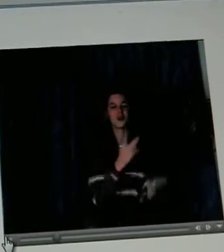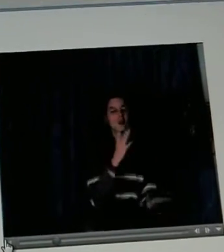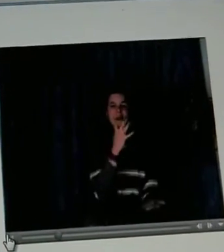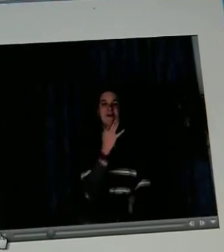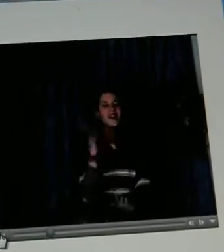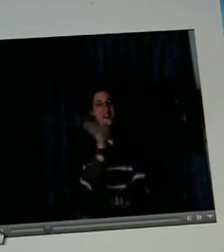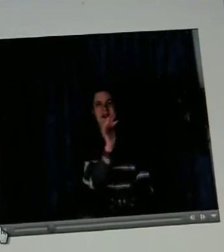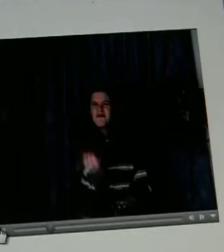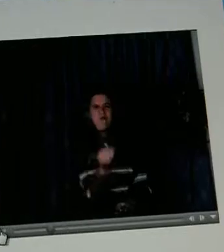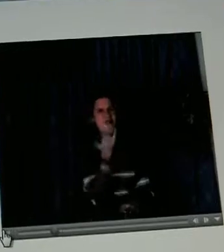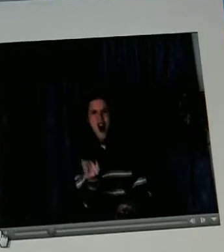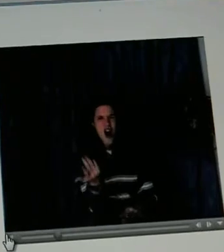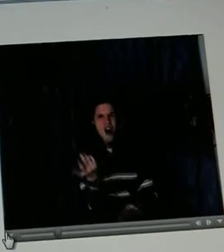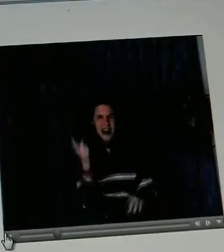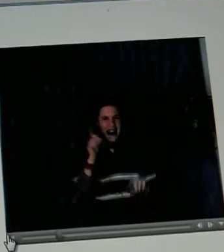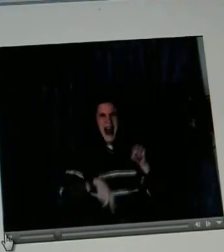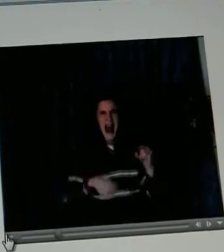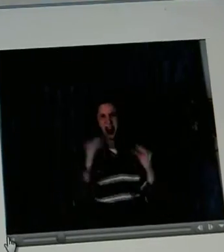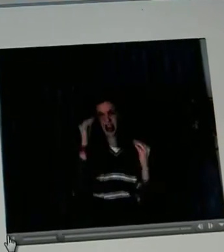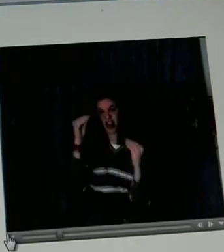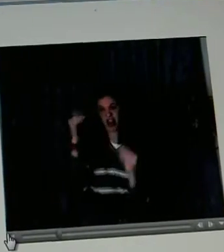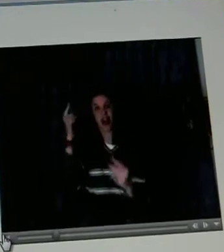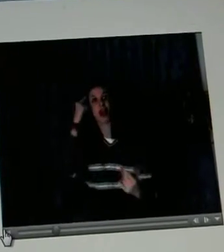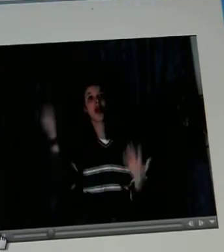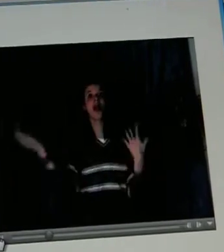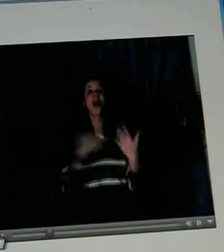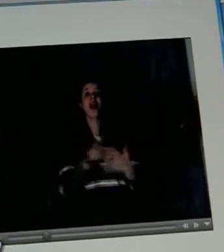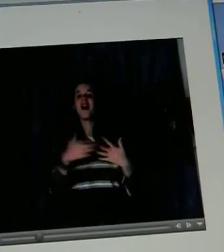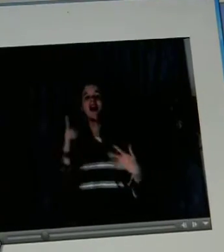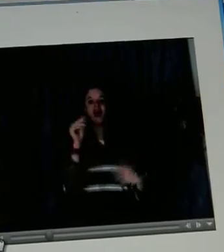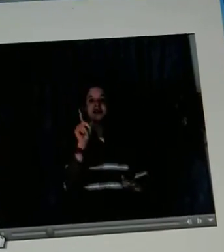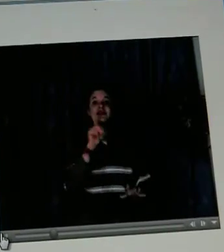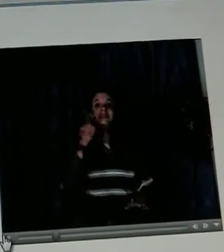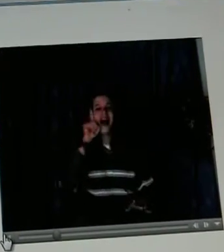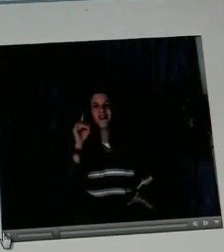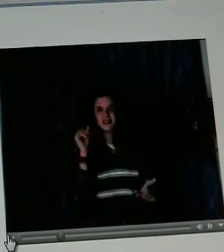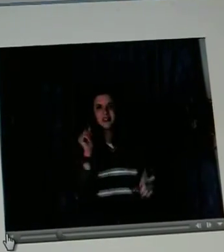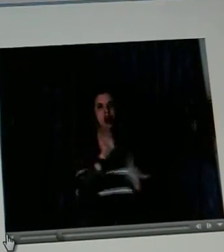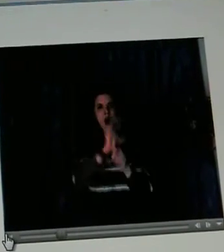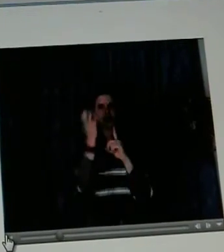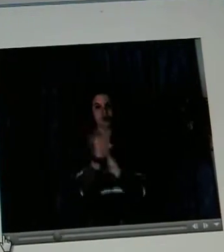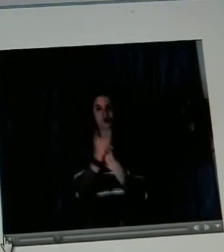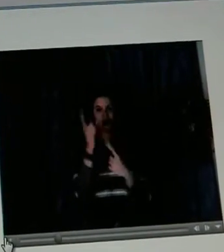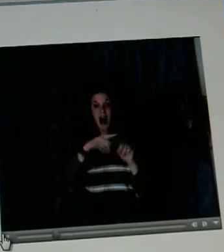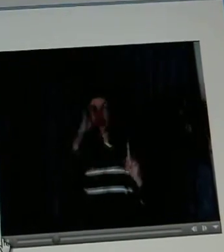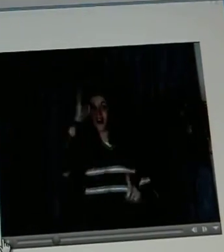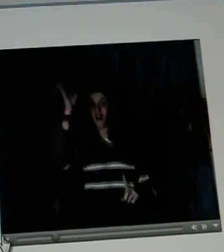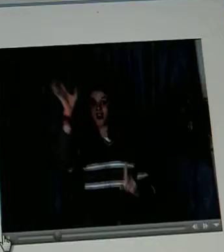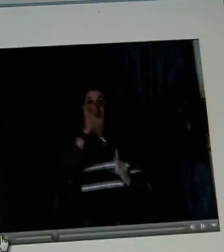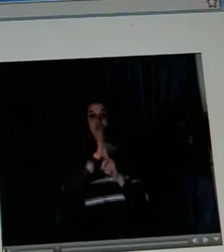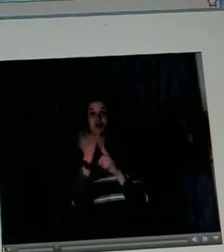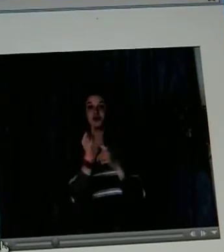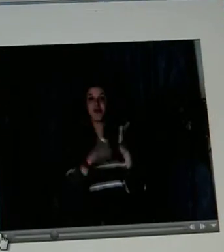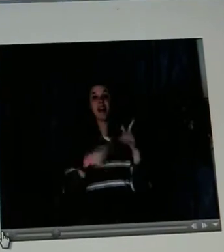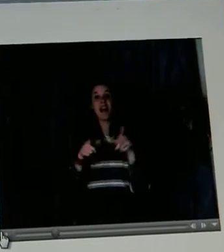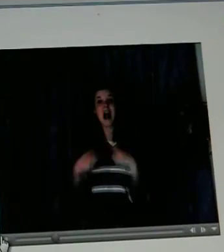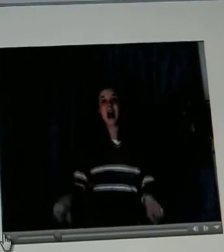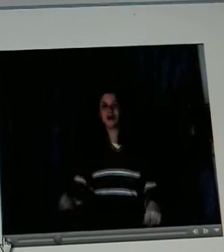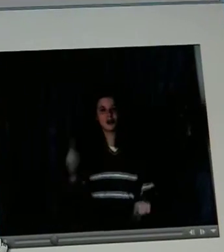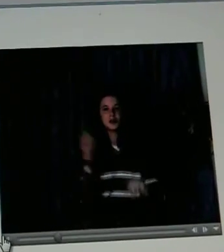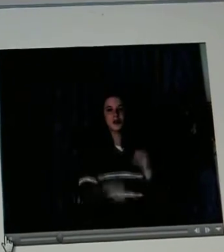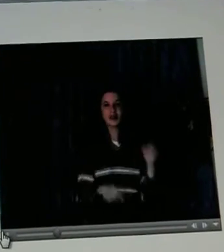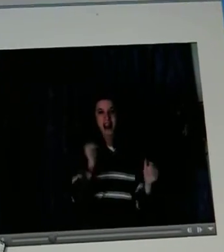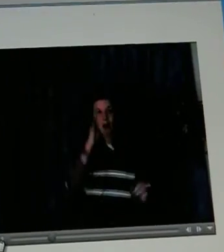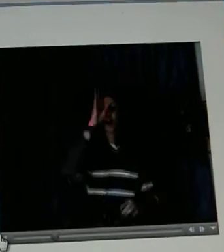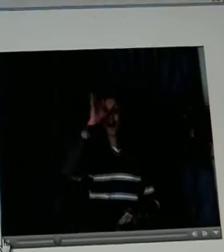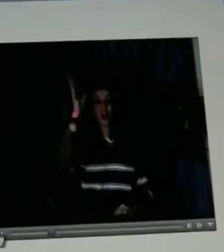an English sign, not an ASL sign. And the teacher had said that she'd gotten it from a book, and my parents were trying to